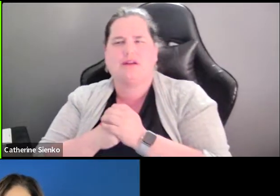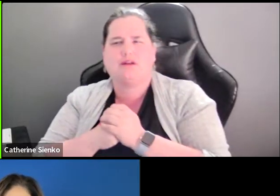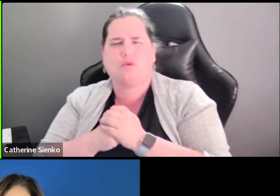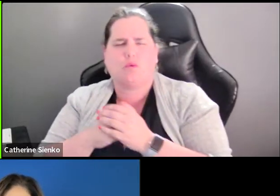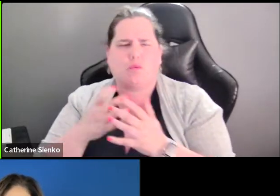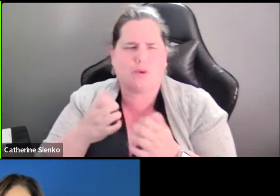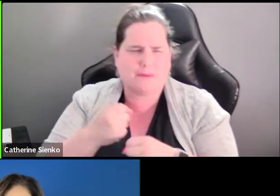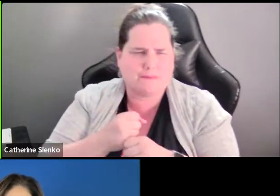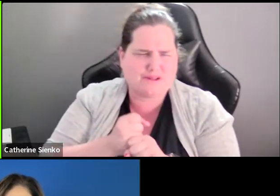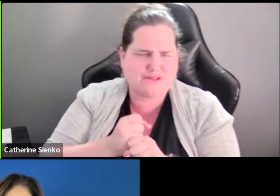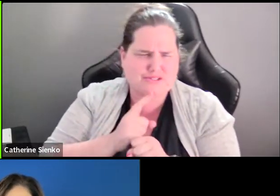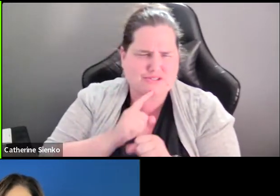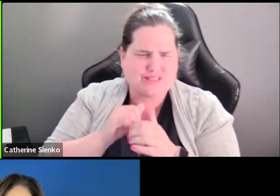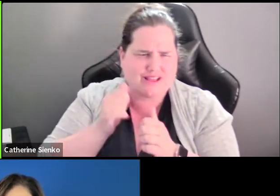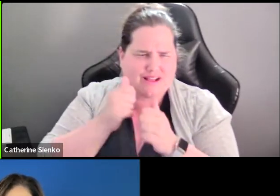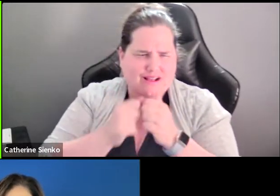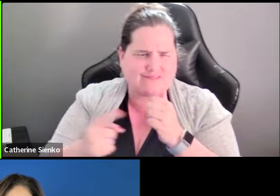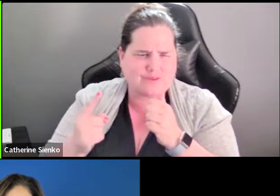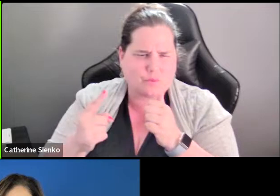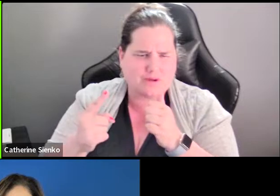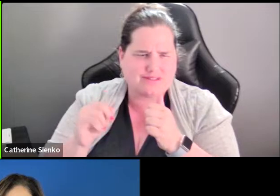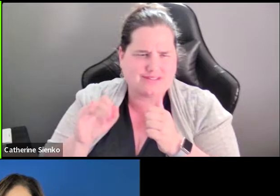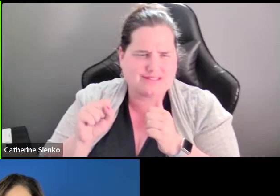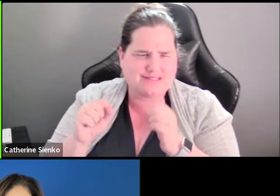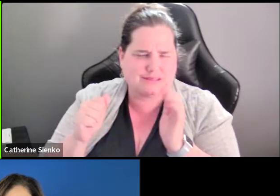Welcome back.